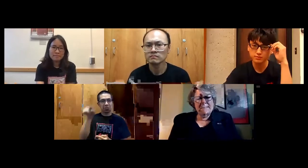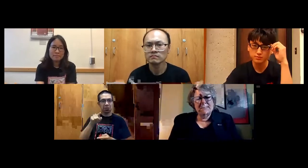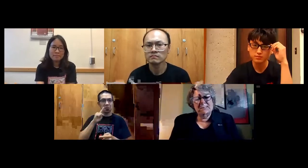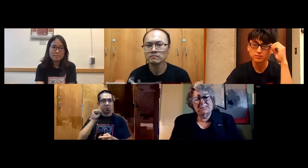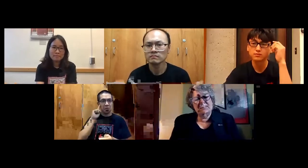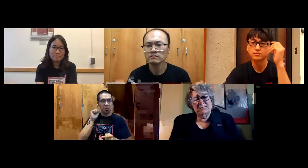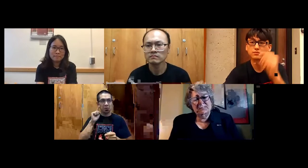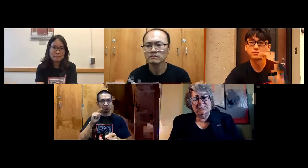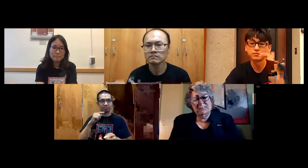deaf people